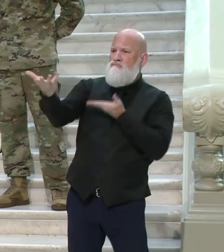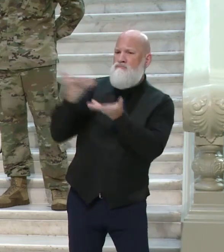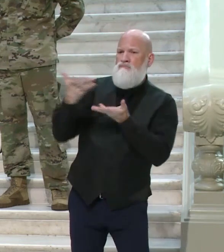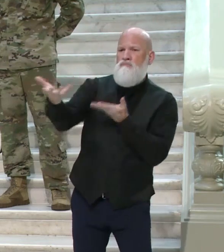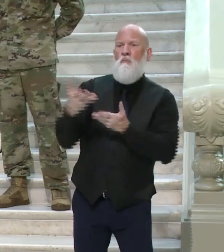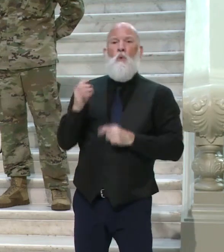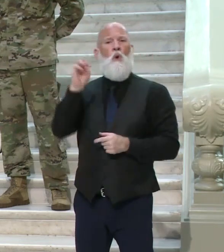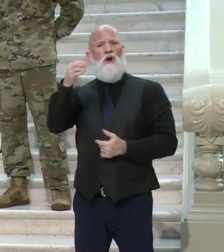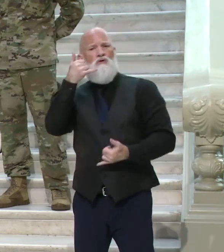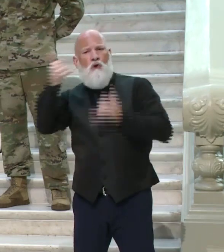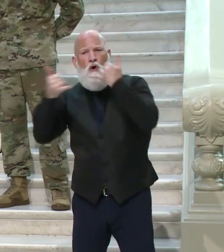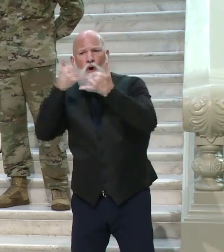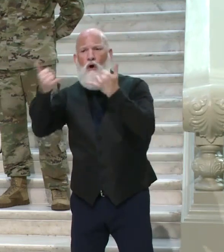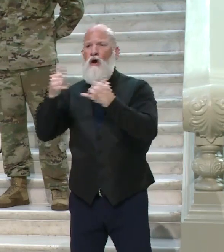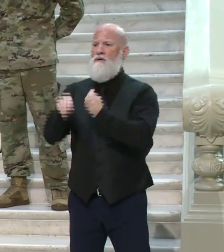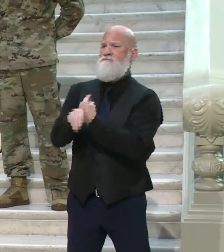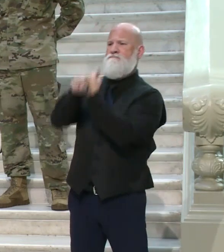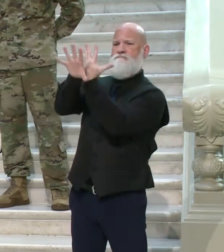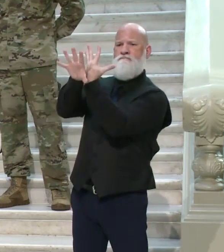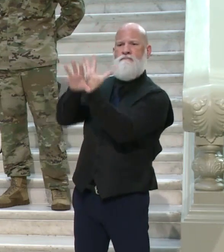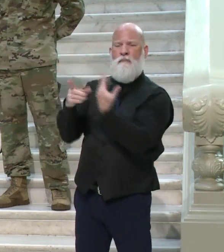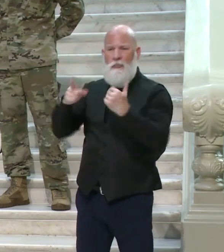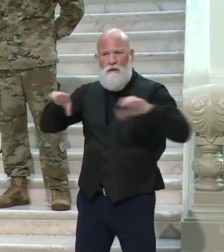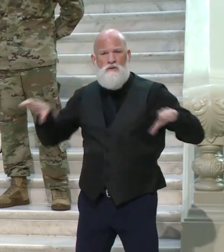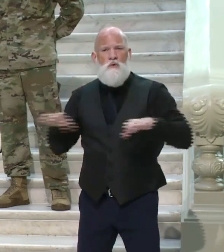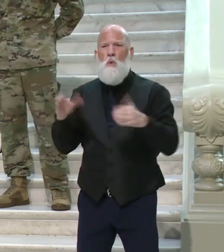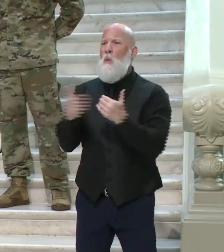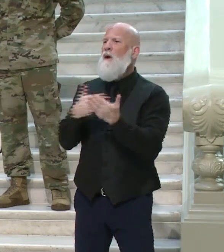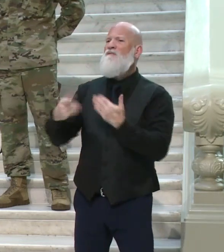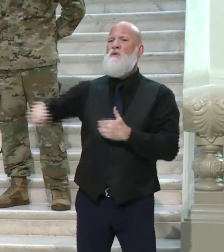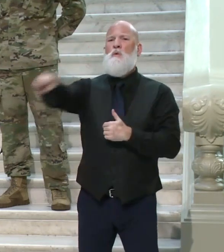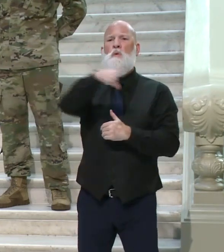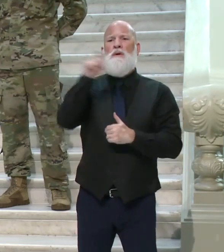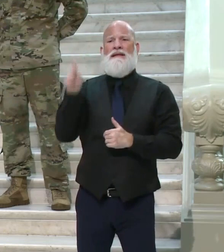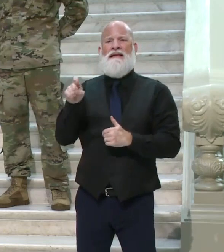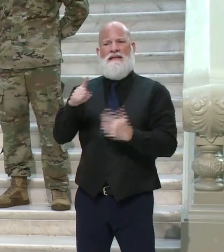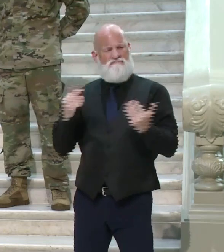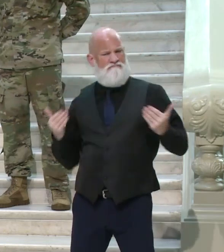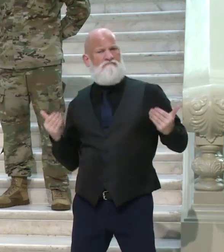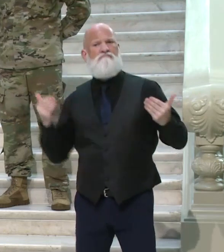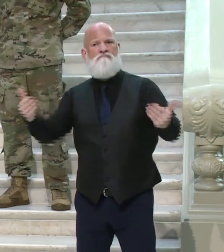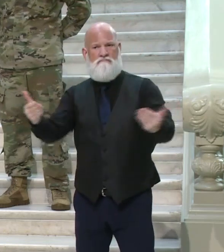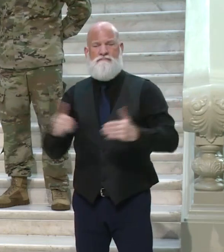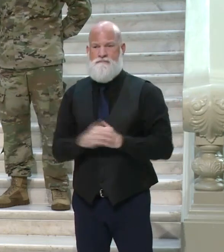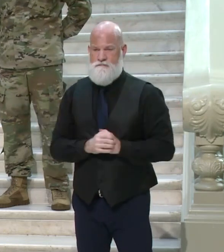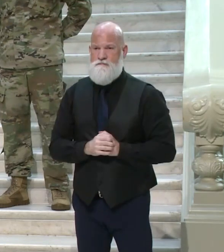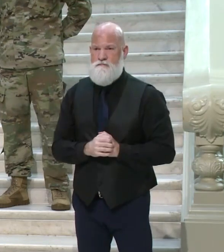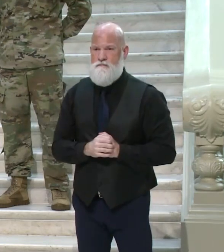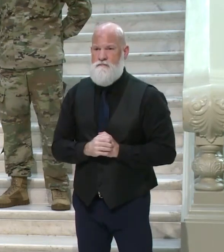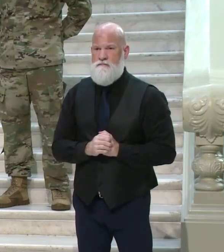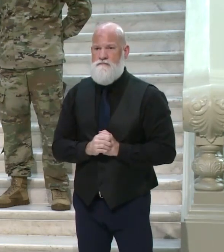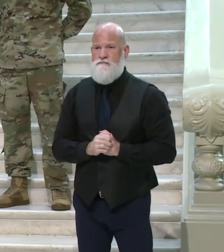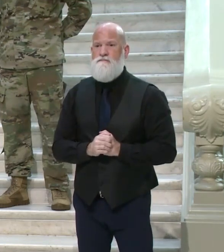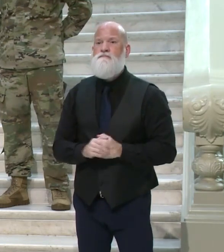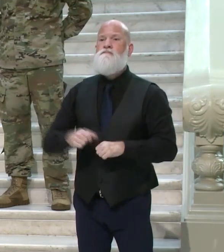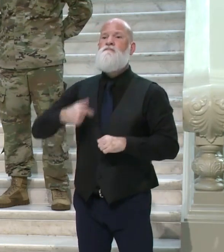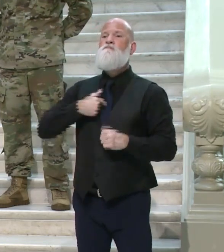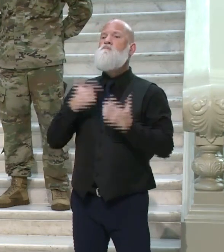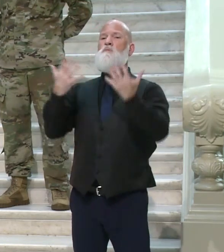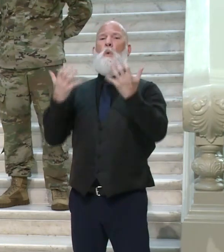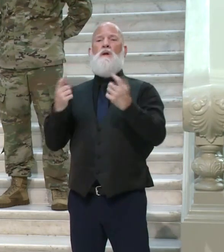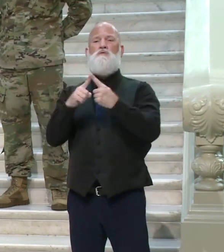a healthy tomorrow. I want to close today with a call for renewed unity. These